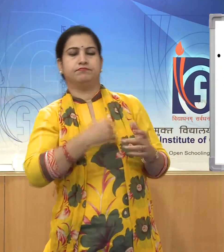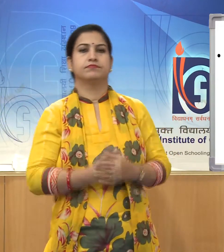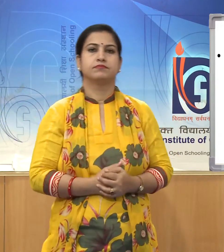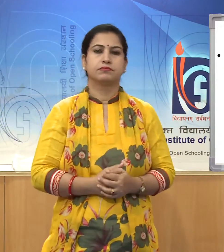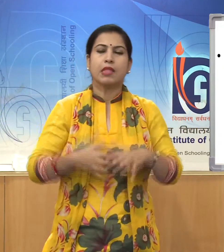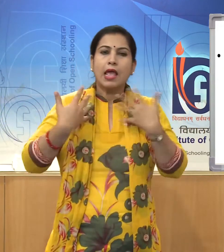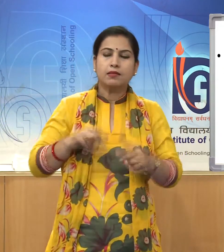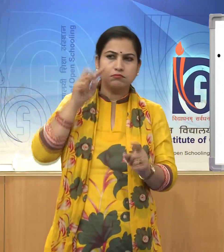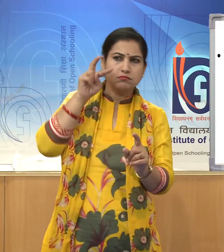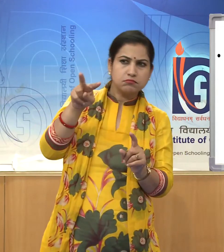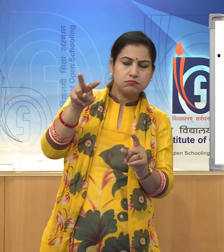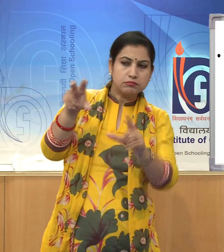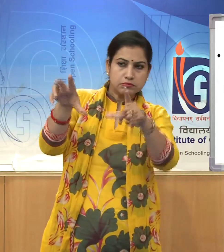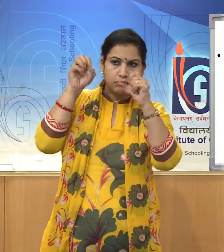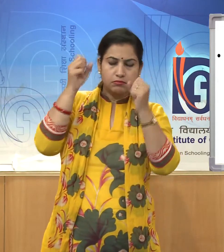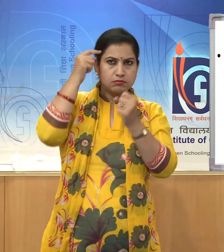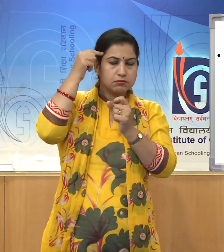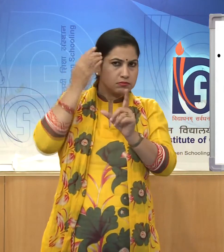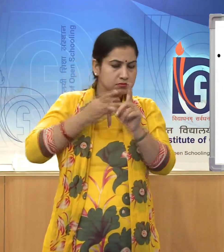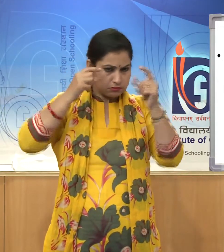It originated as a